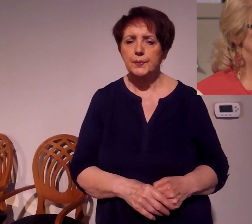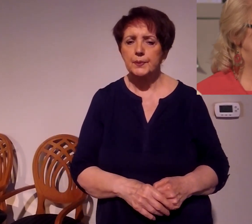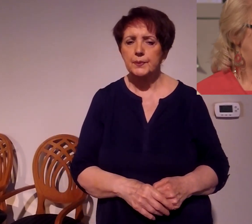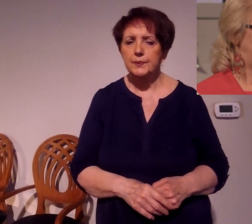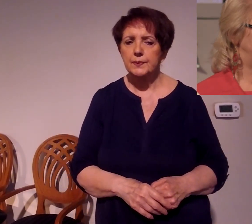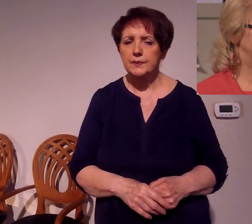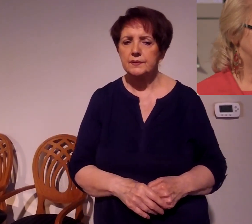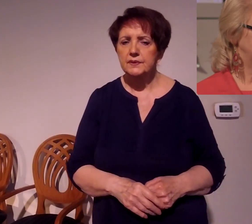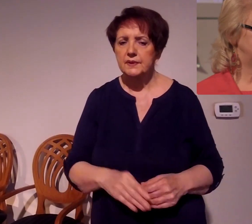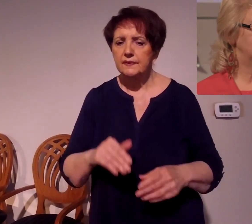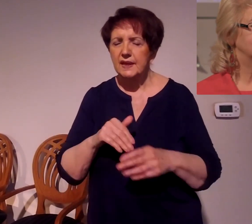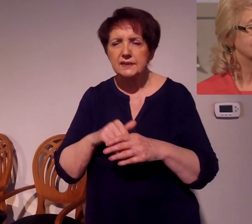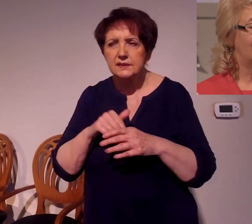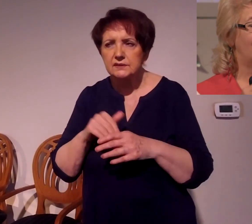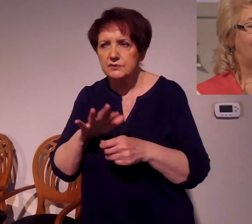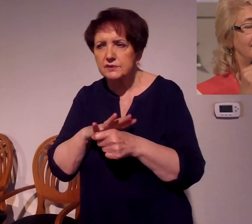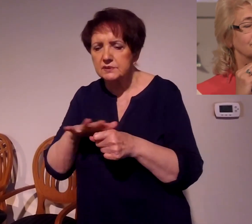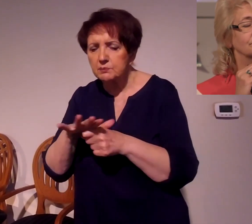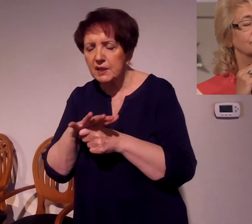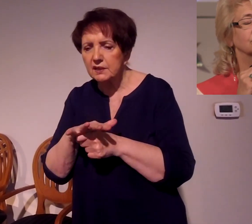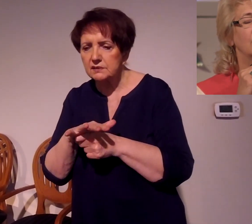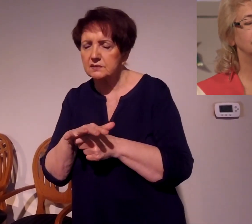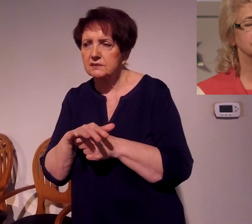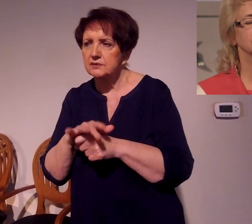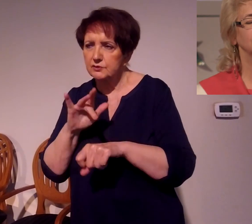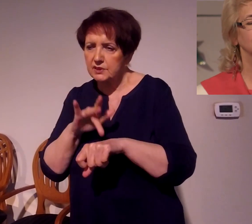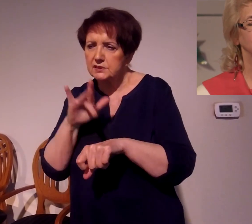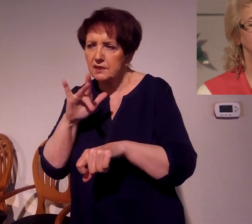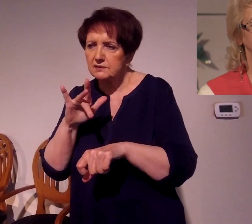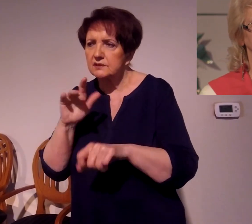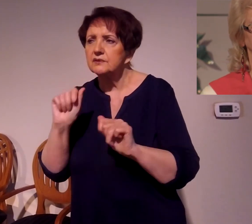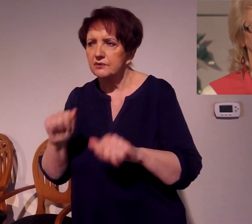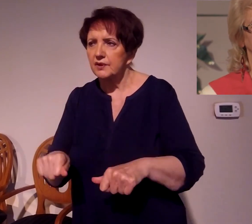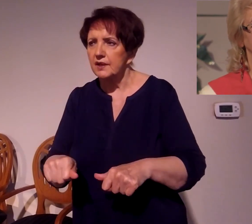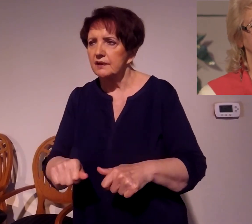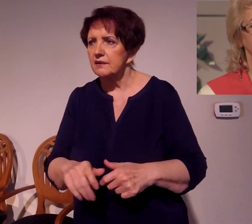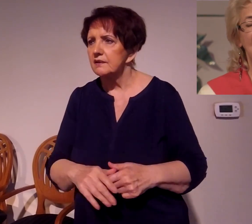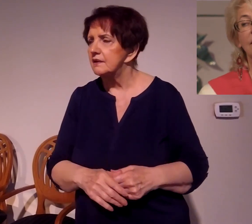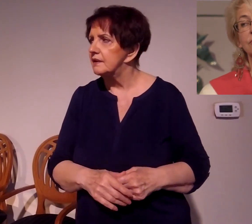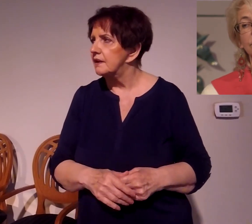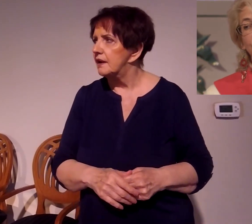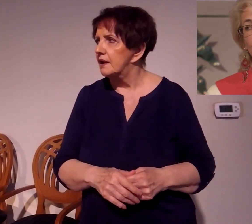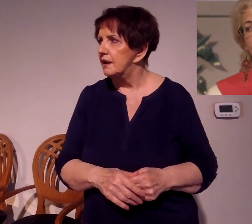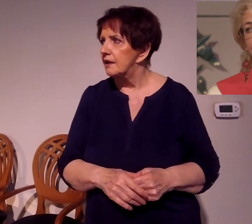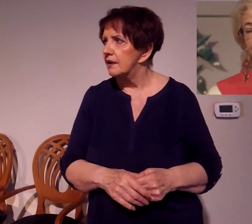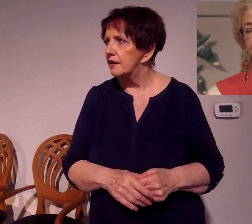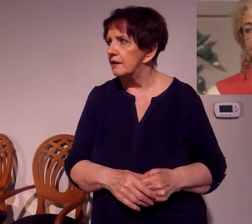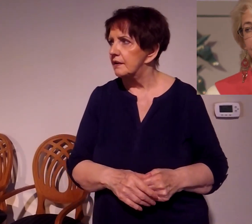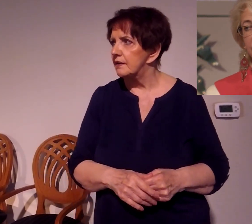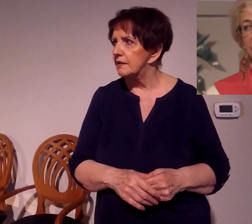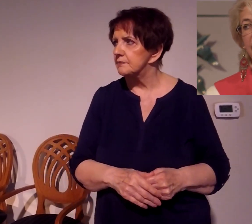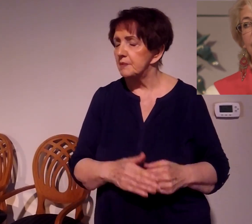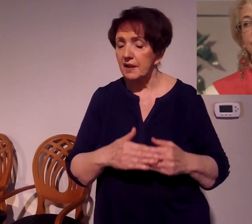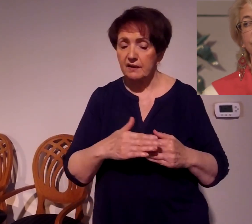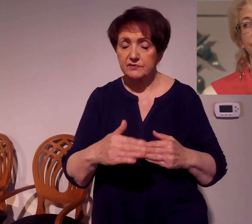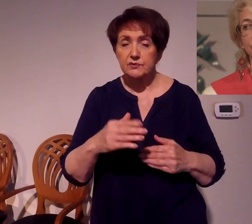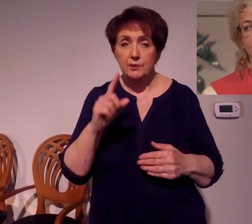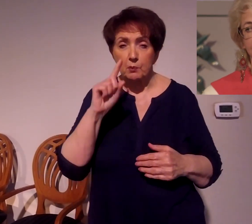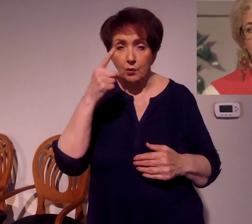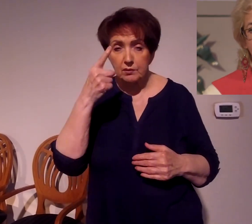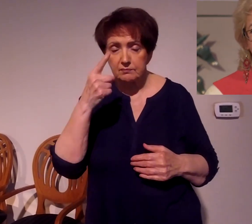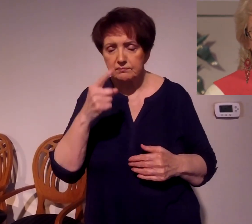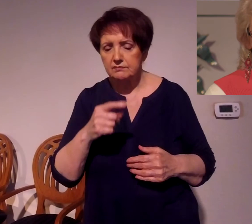inner space, because I promise you that after the boredom and after